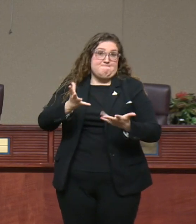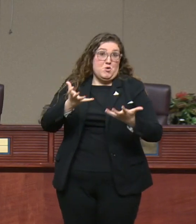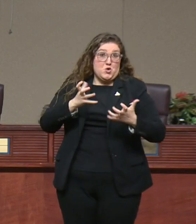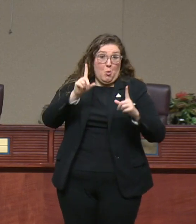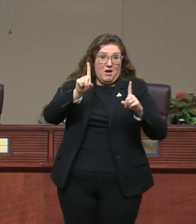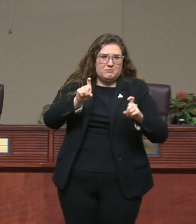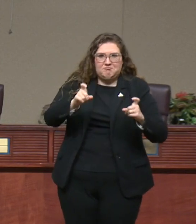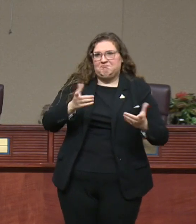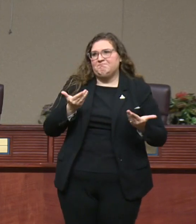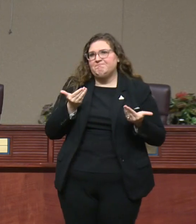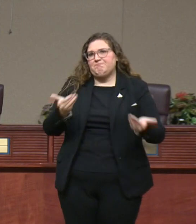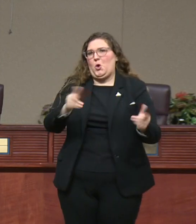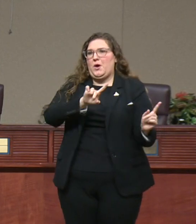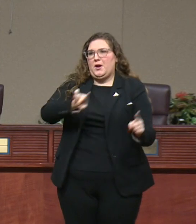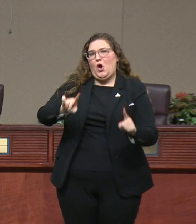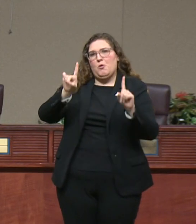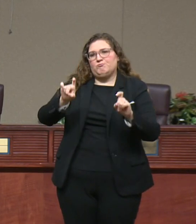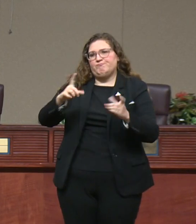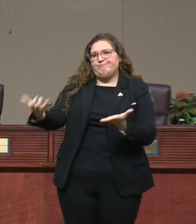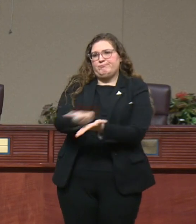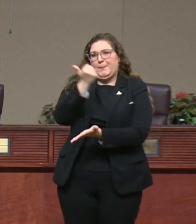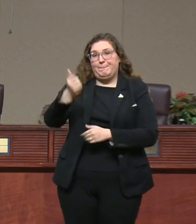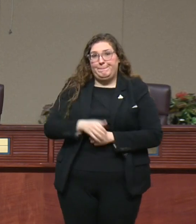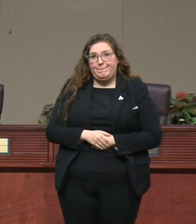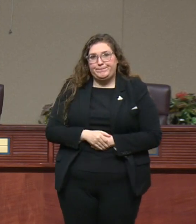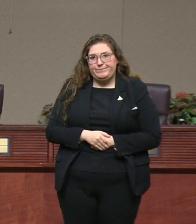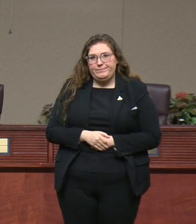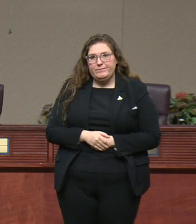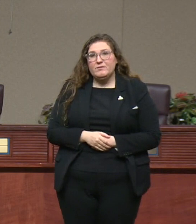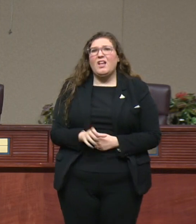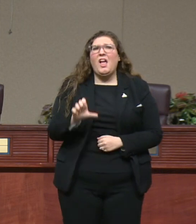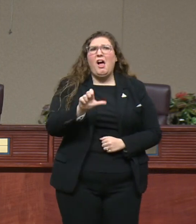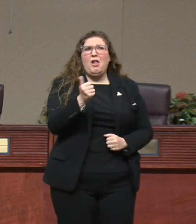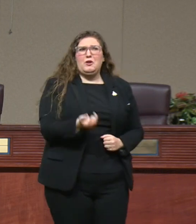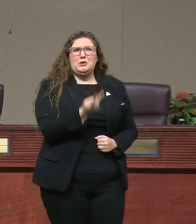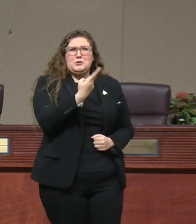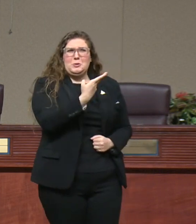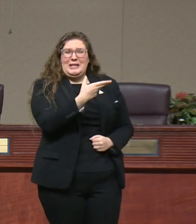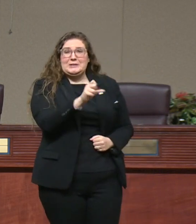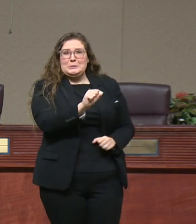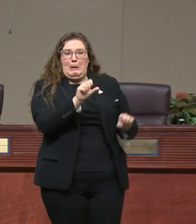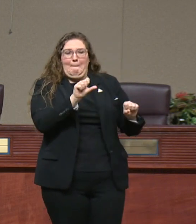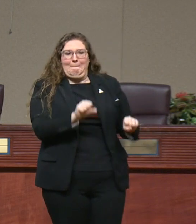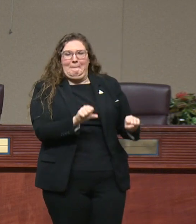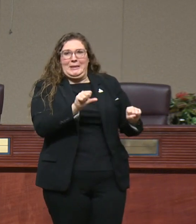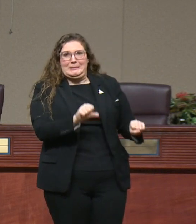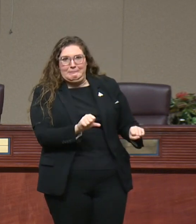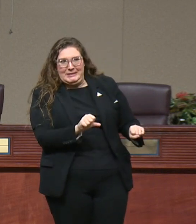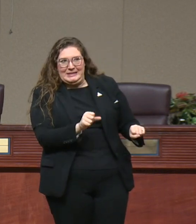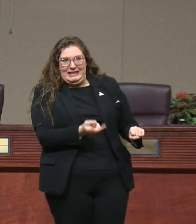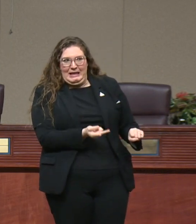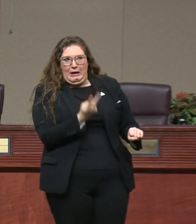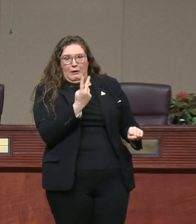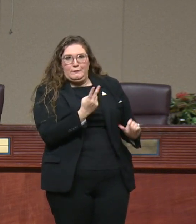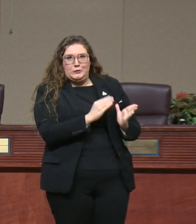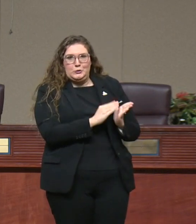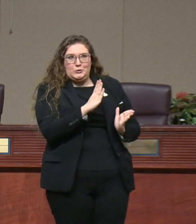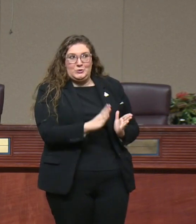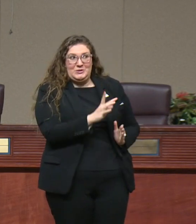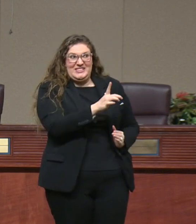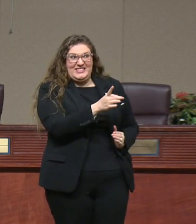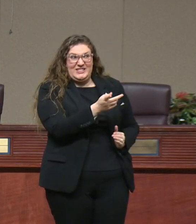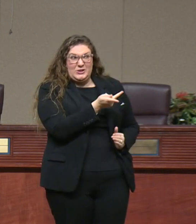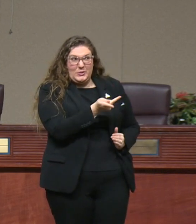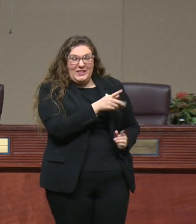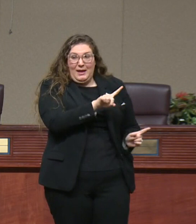There were also possibly 2 other students from other 2 high schools that have attended this party, and that continued